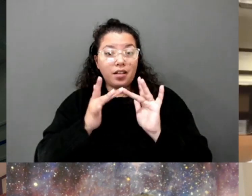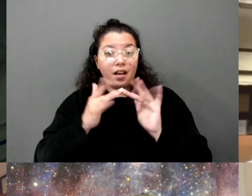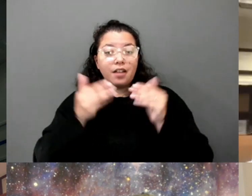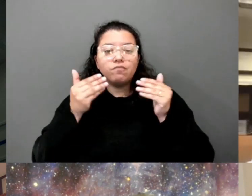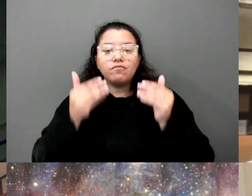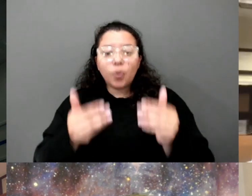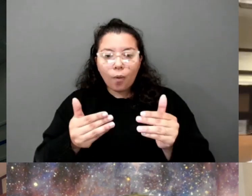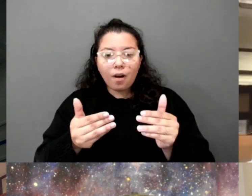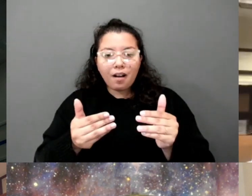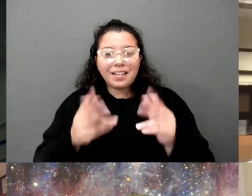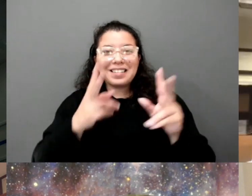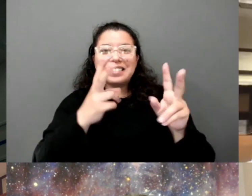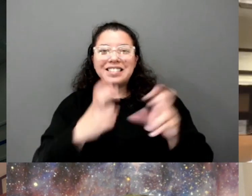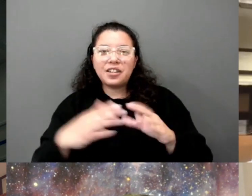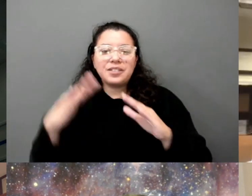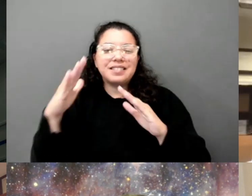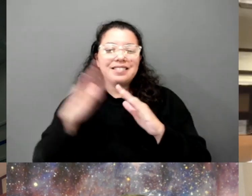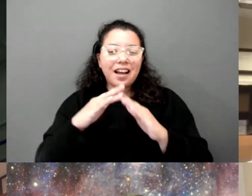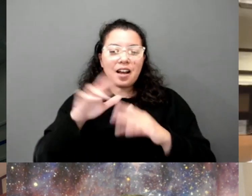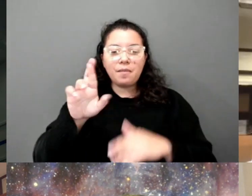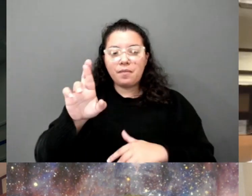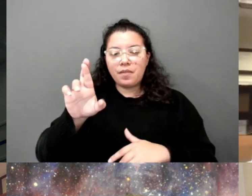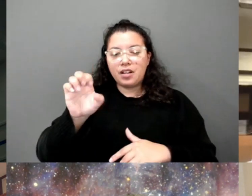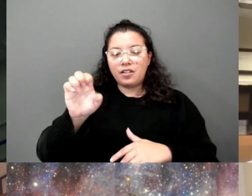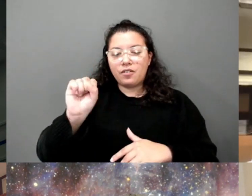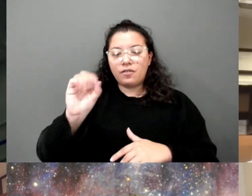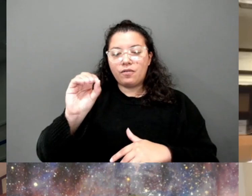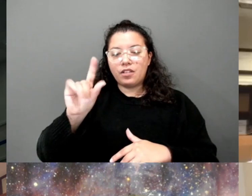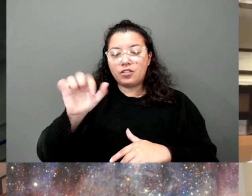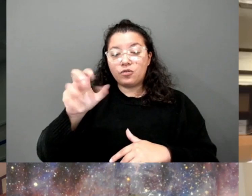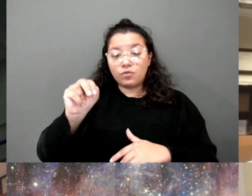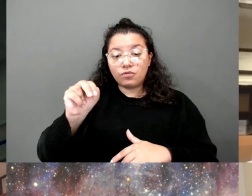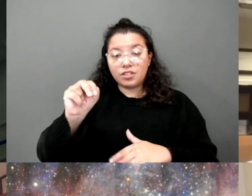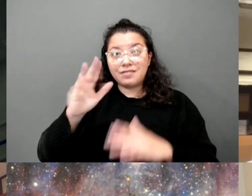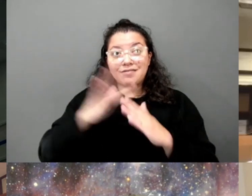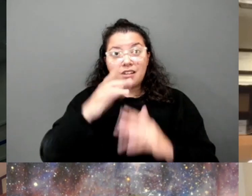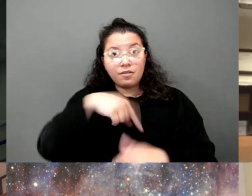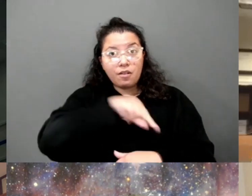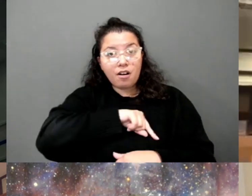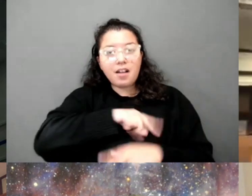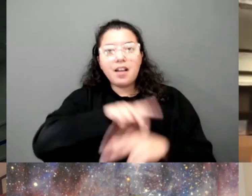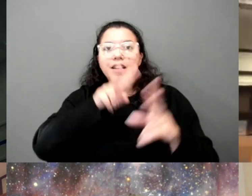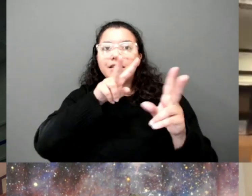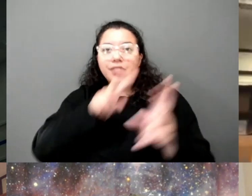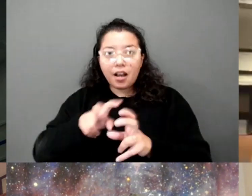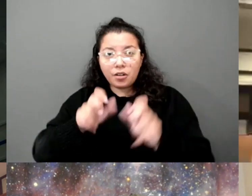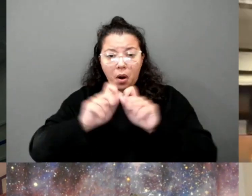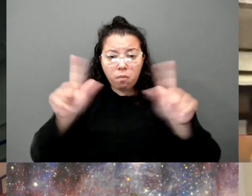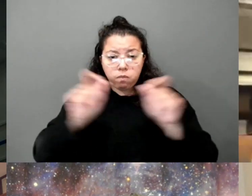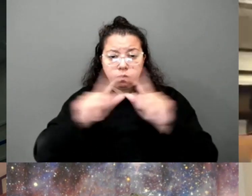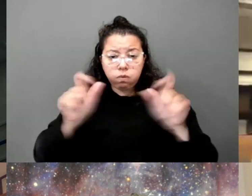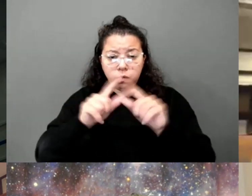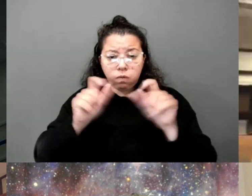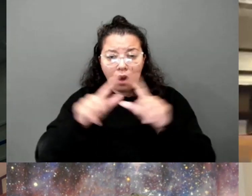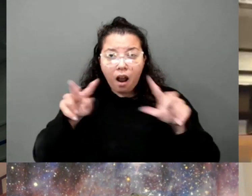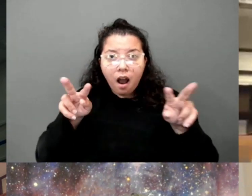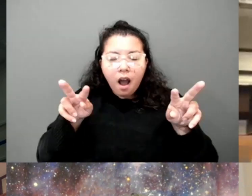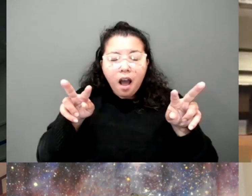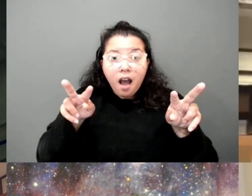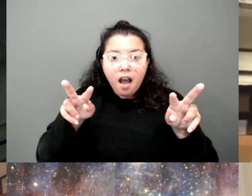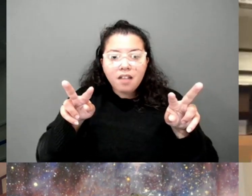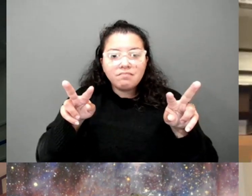highest resolution images, and really take a look and marvel in that wonder of